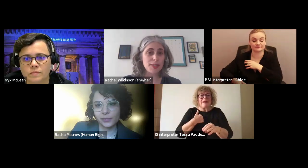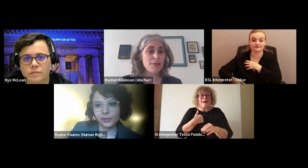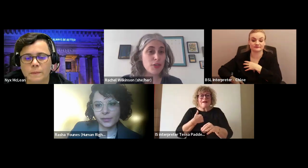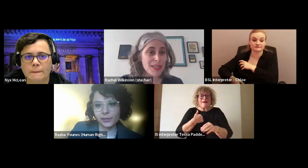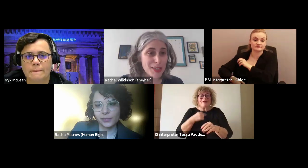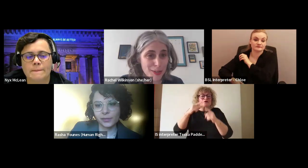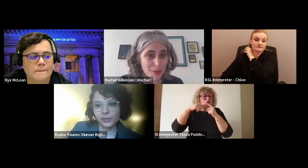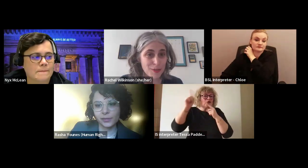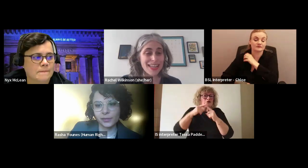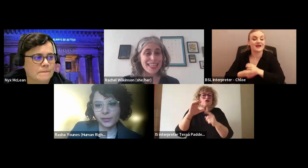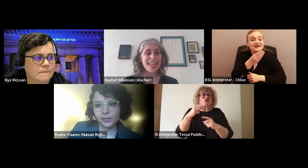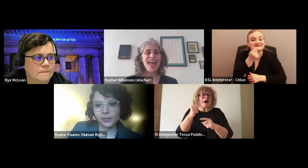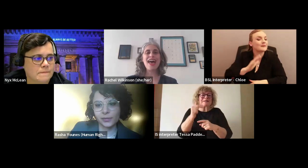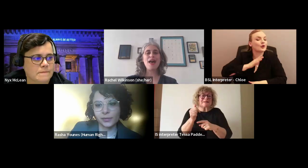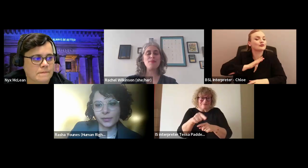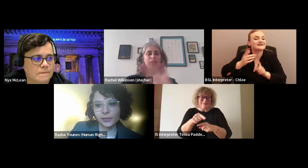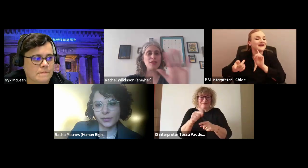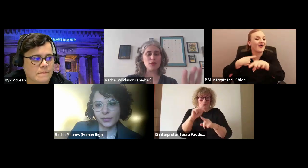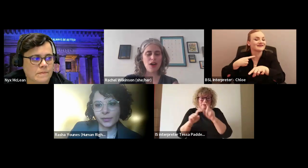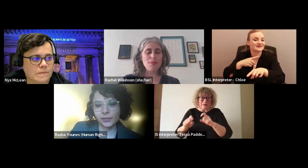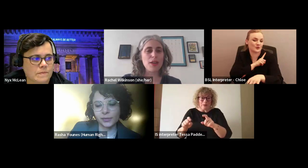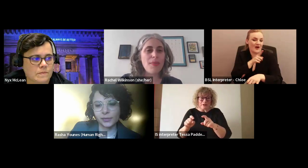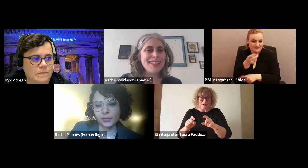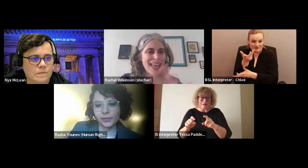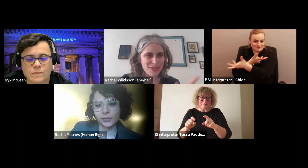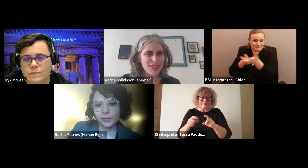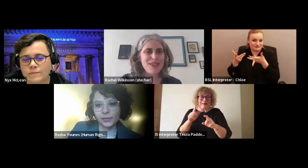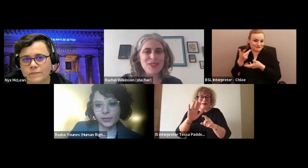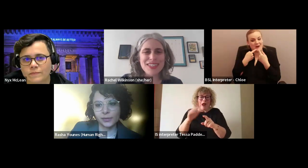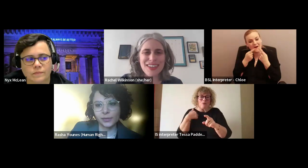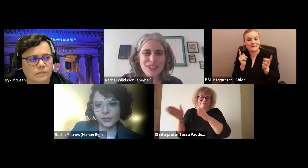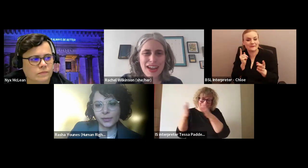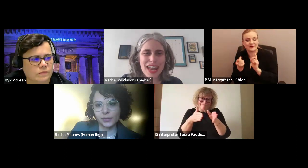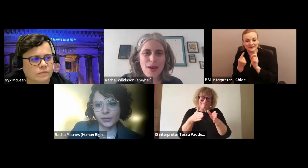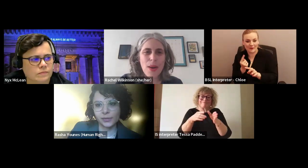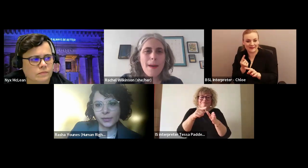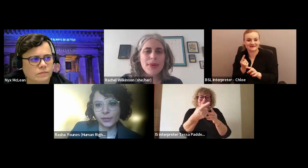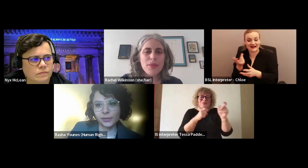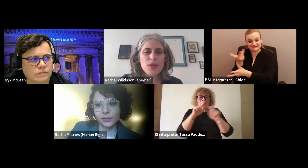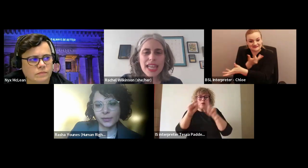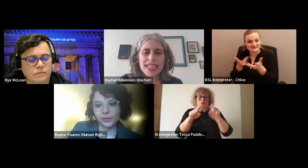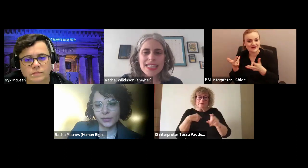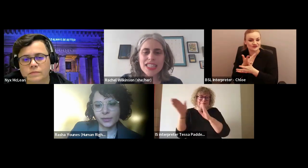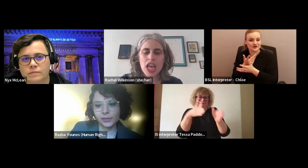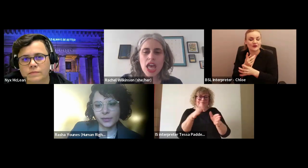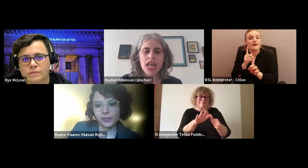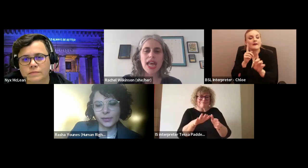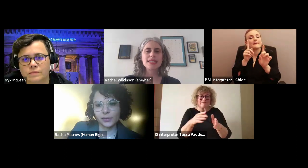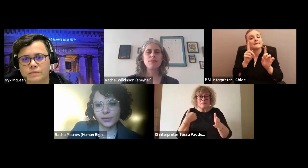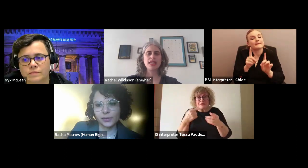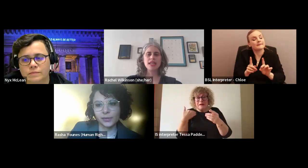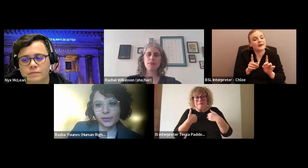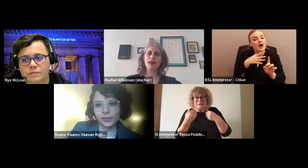Some of these questions have already been touched on already in your opening comments and also in your discussion right now. But I would like to